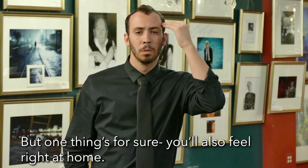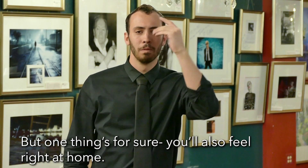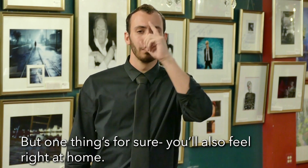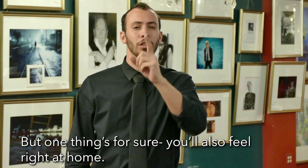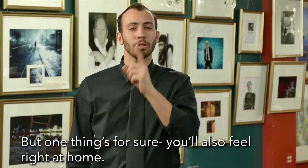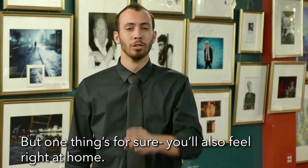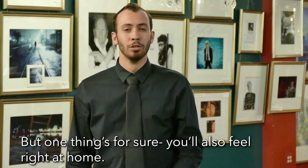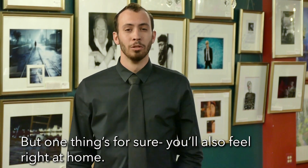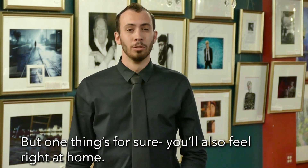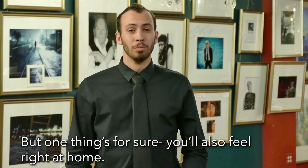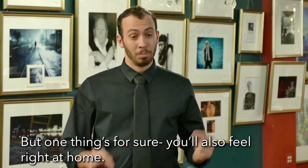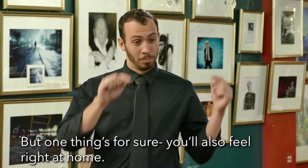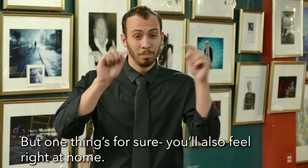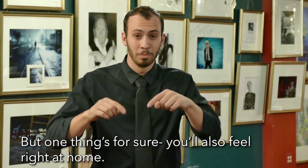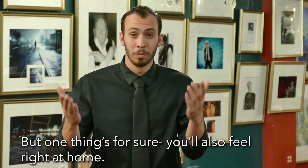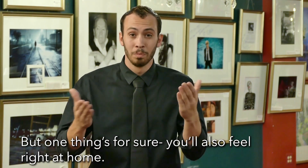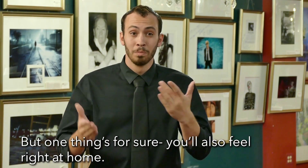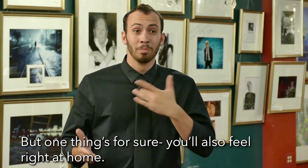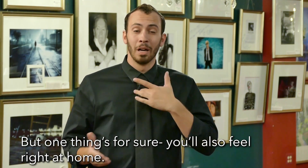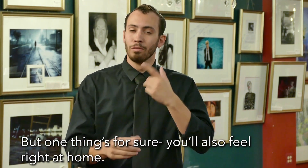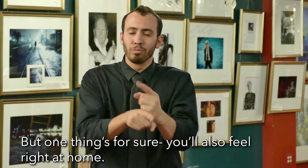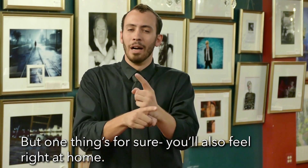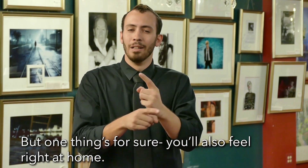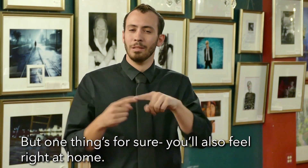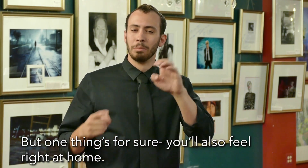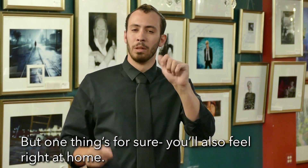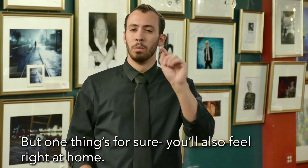But one thing's for sure, you'll always feel right at home.